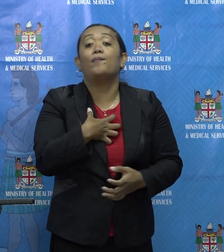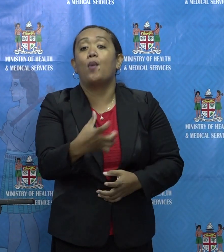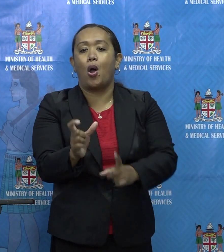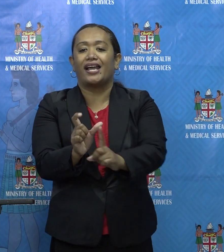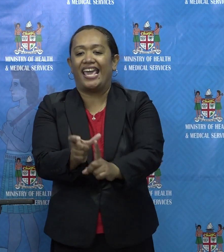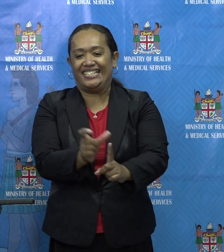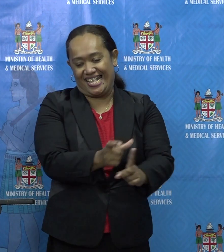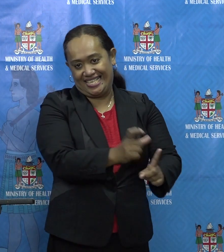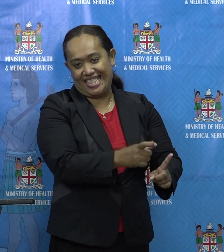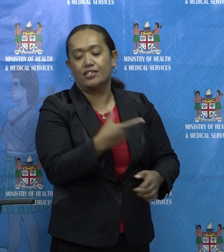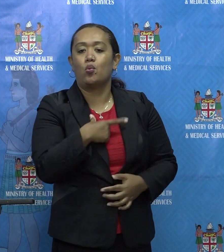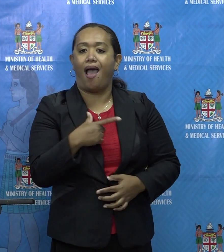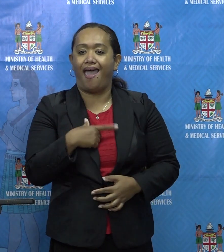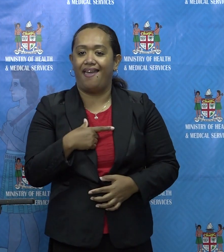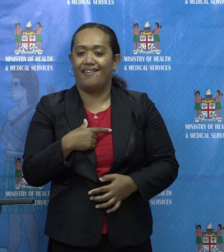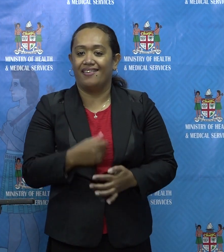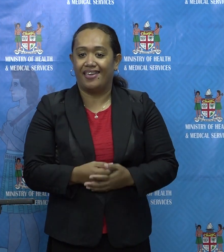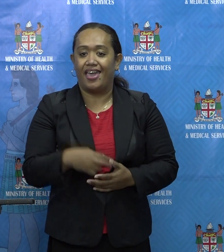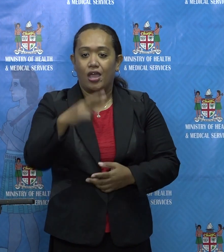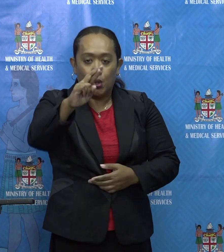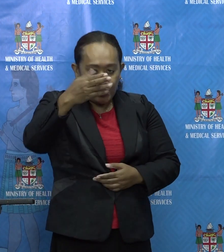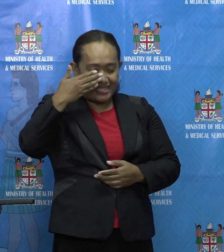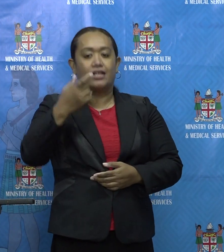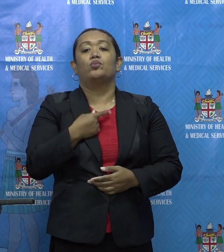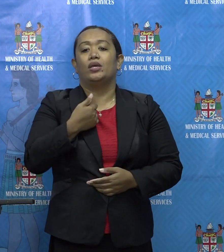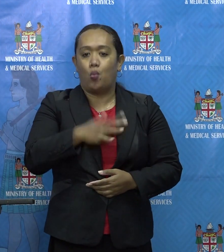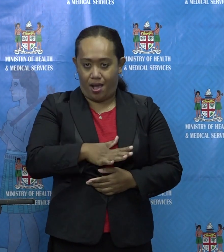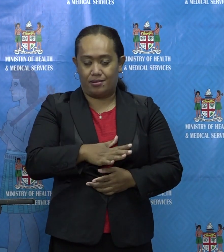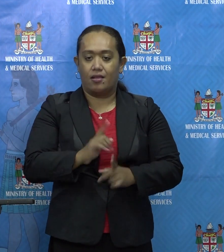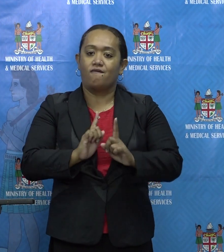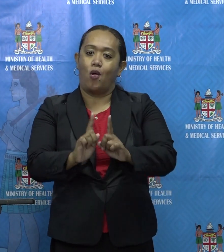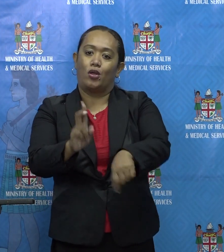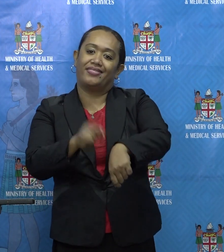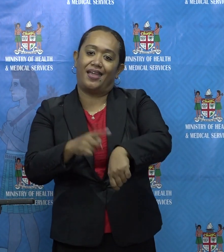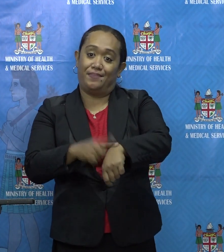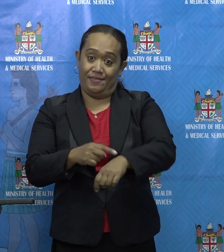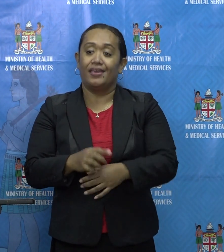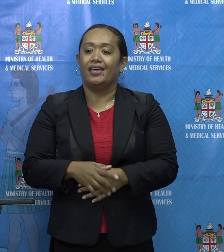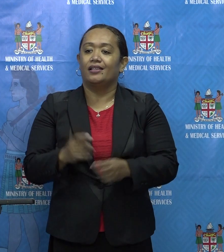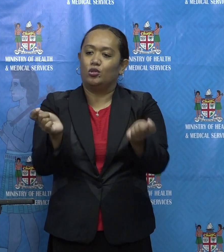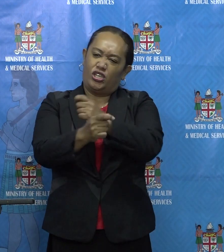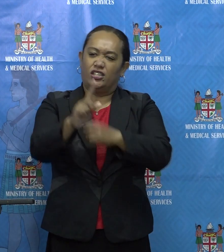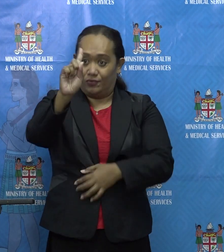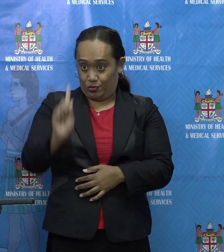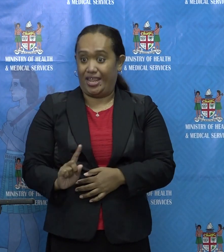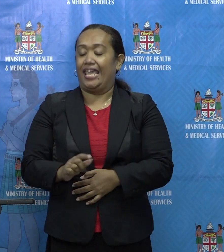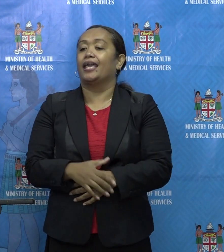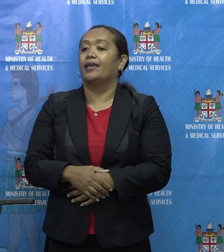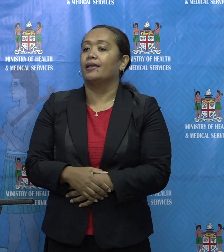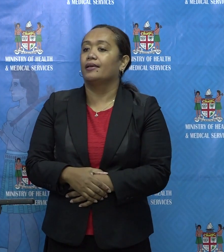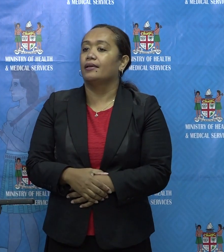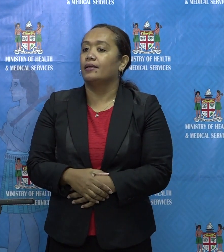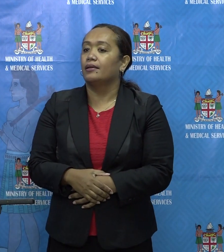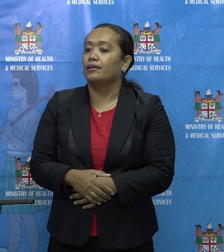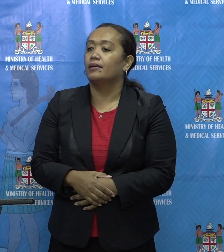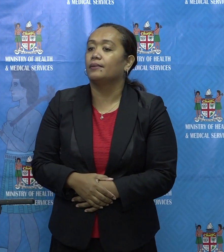the results come back in a timely manner. So that's what we're trying to do. That's a change that we're making today. Thank you. Just